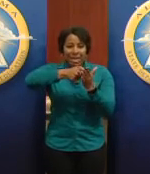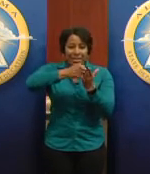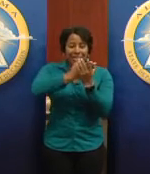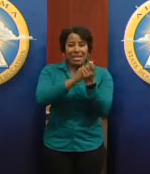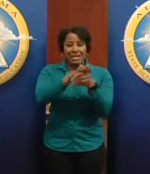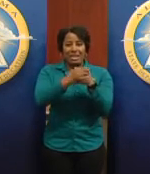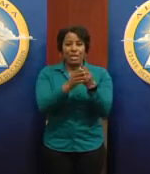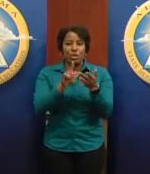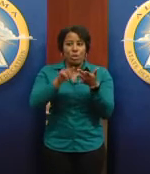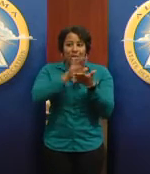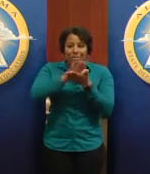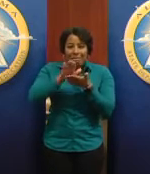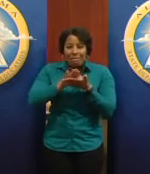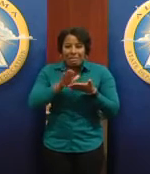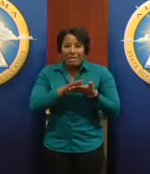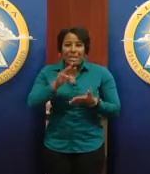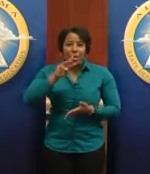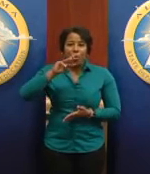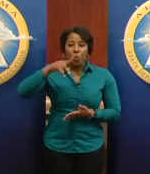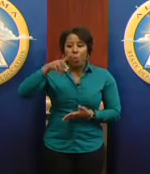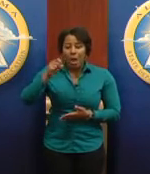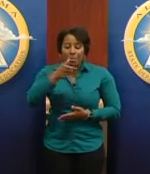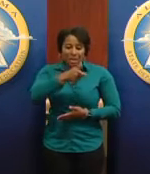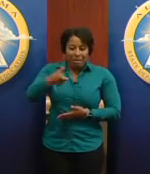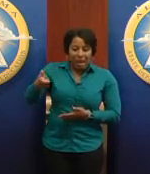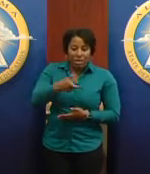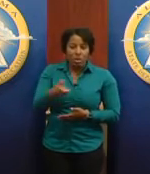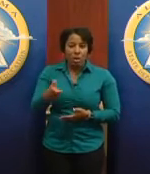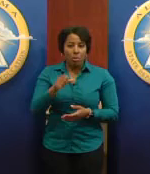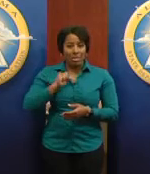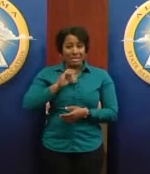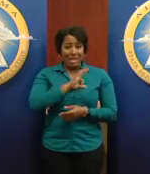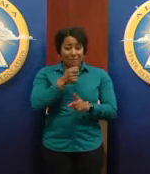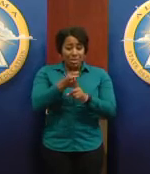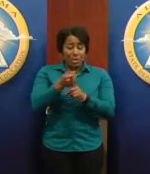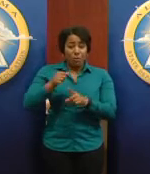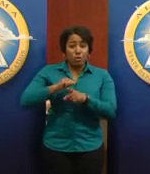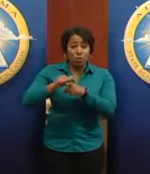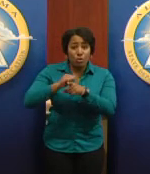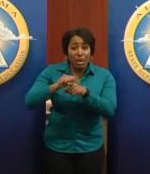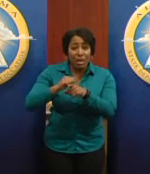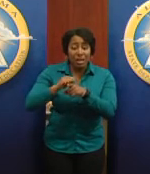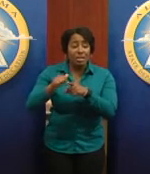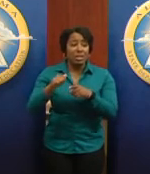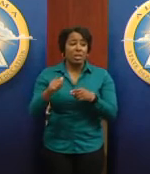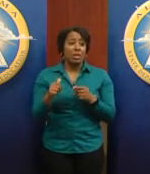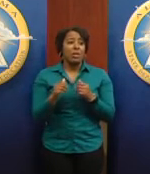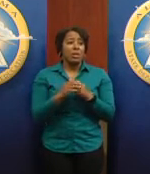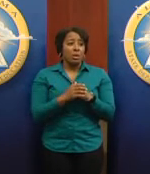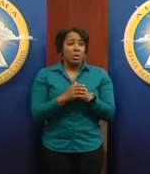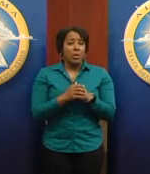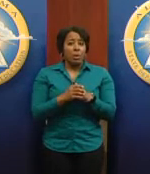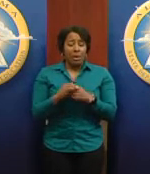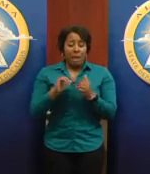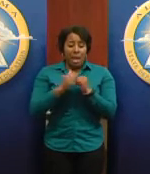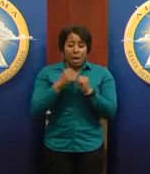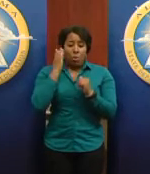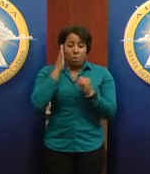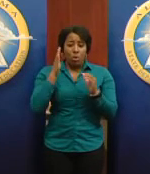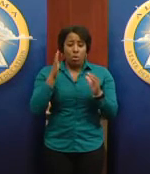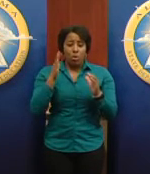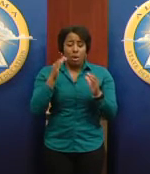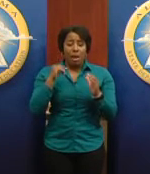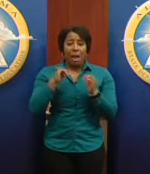materials? Are our staff trained about how to do those kind of things? How are we going to do more and enhanced cleaning throughout the day